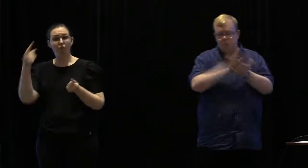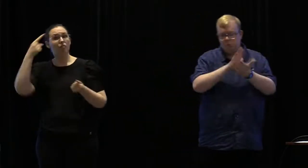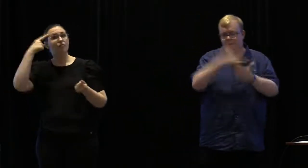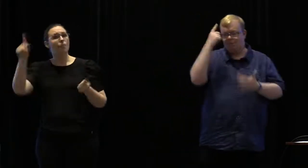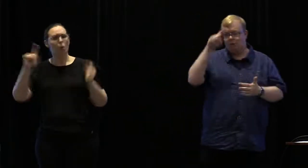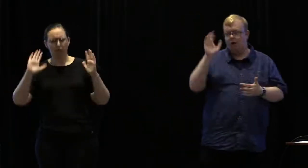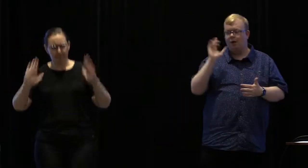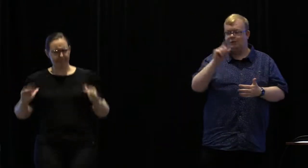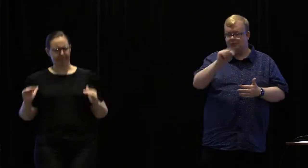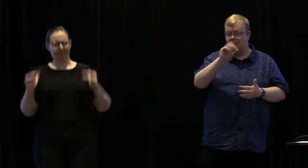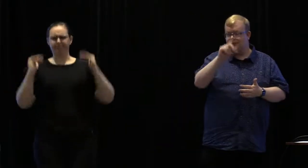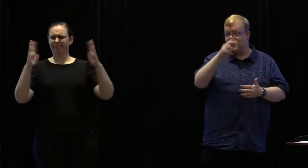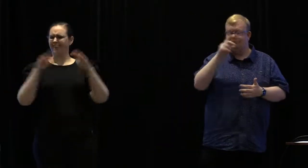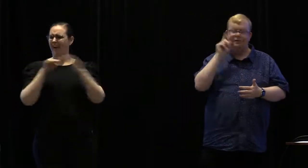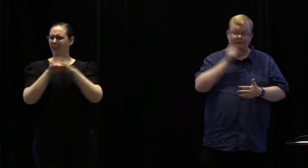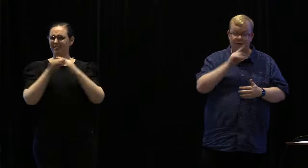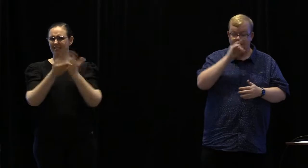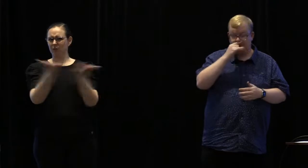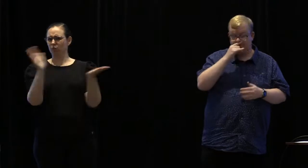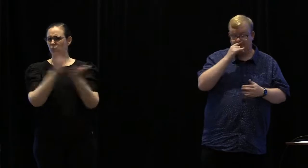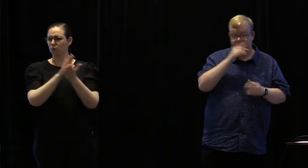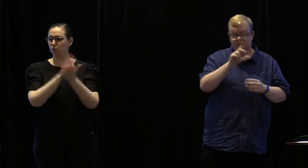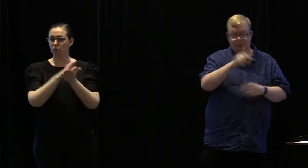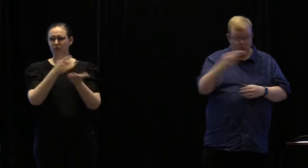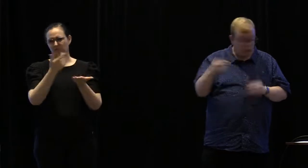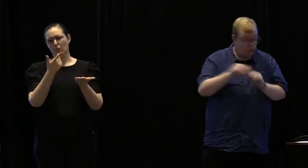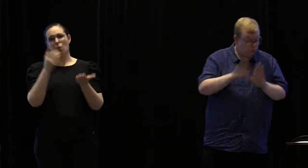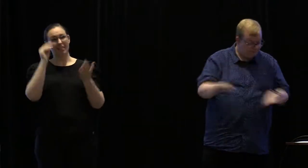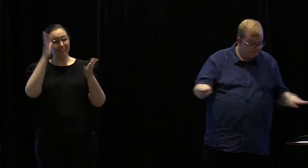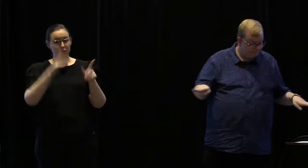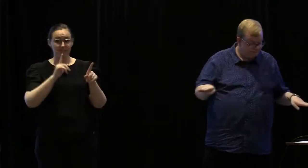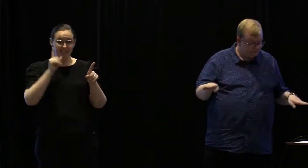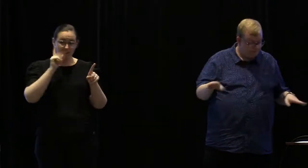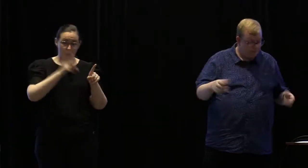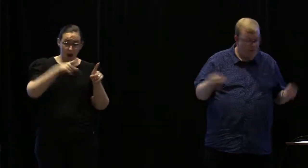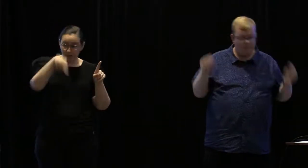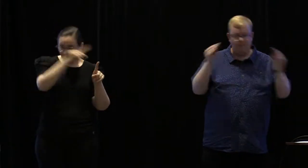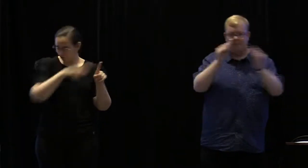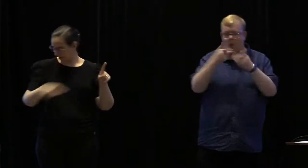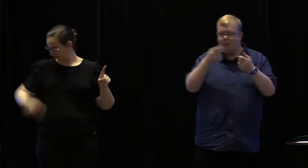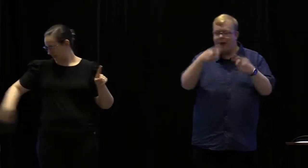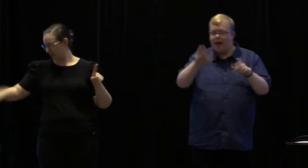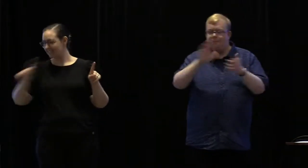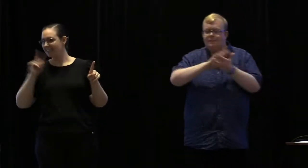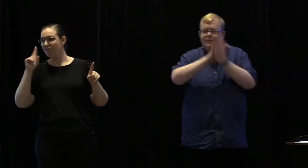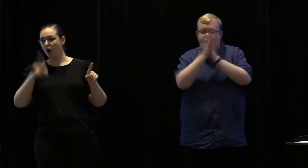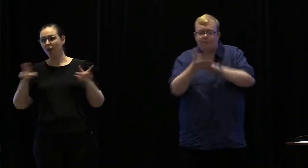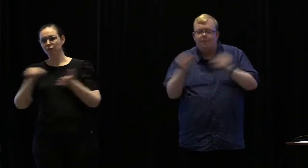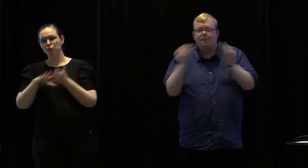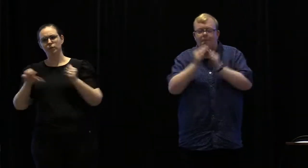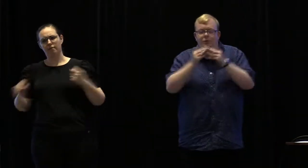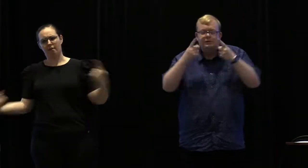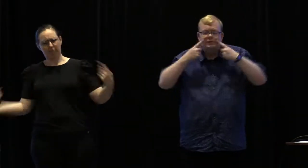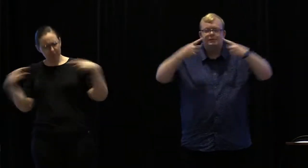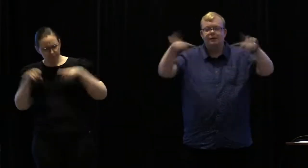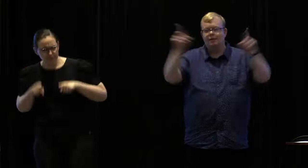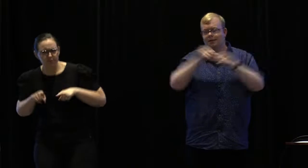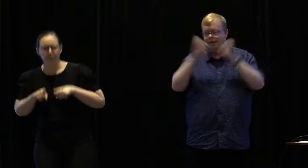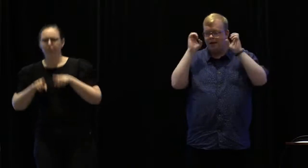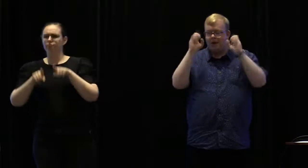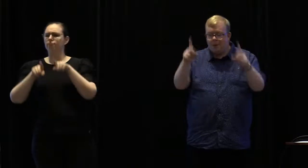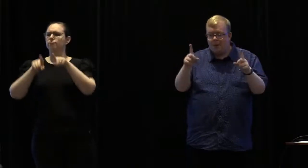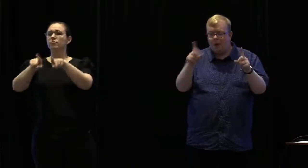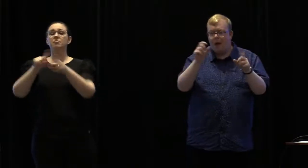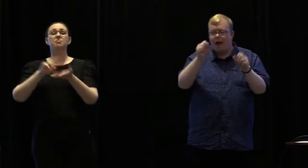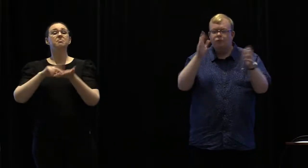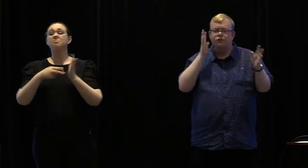these issues and provide better accessibility for school, for kids who are deaf or hard of hearing in BC, so that they